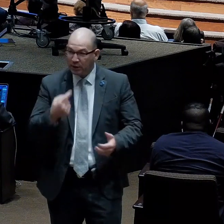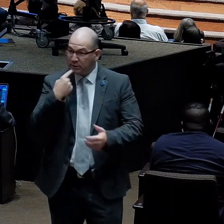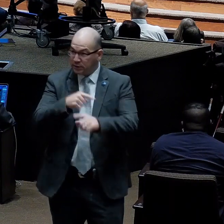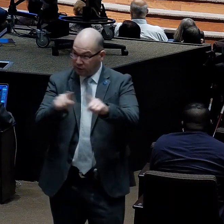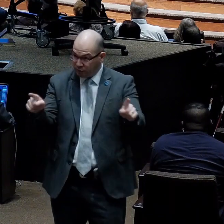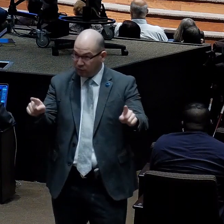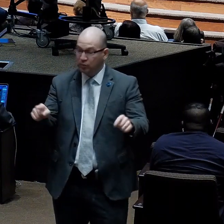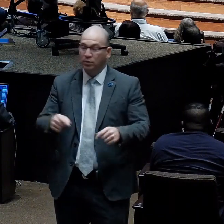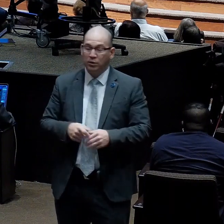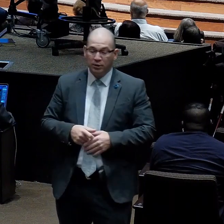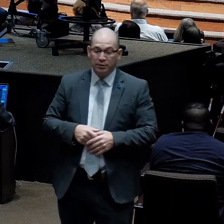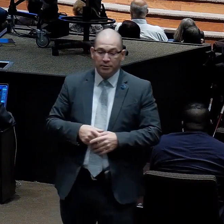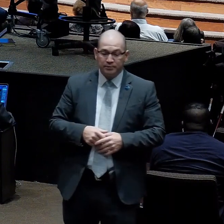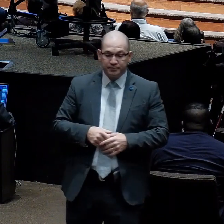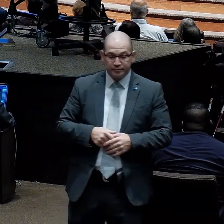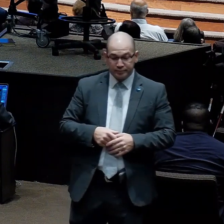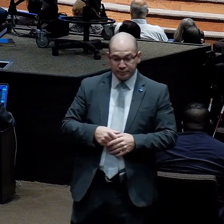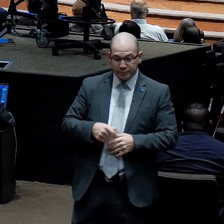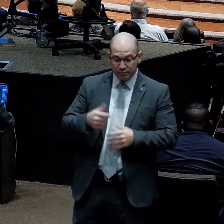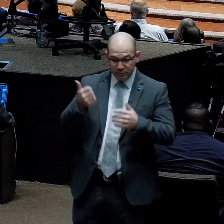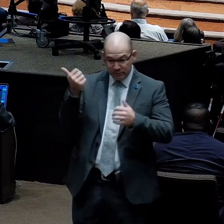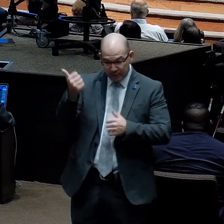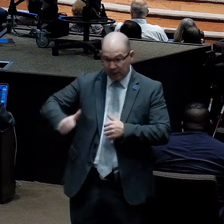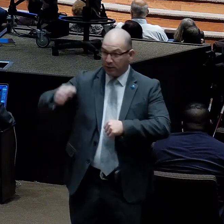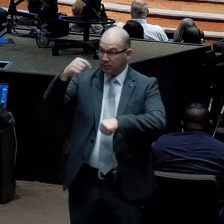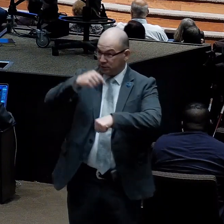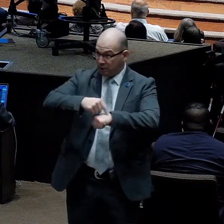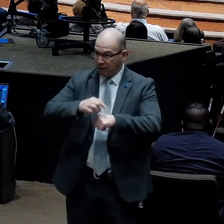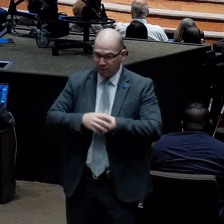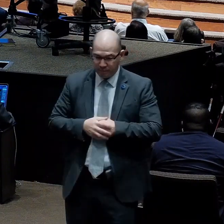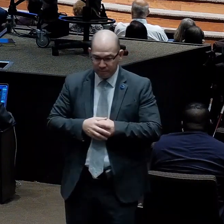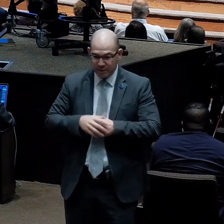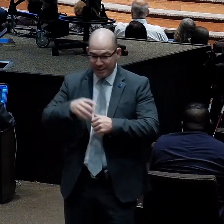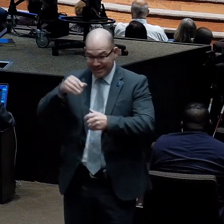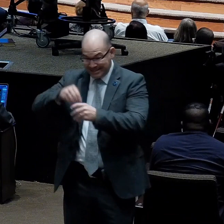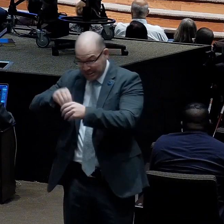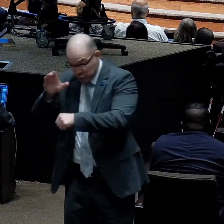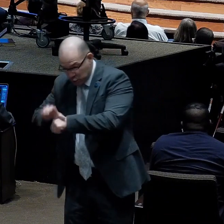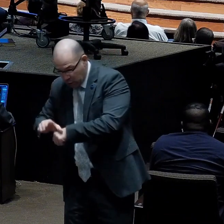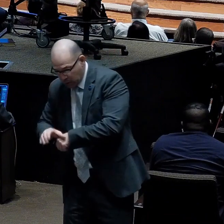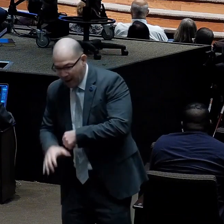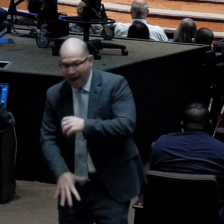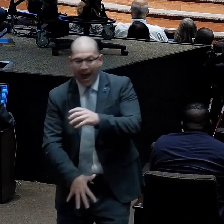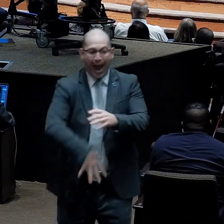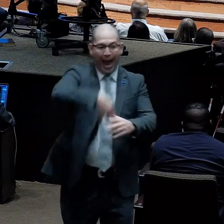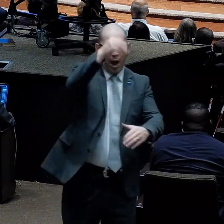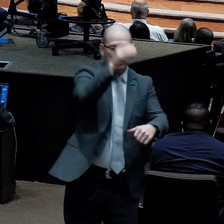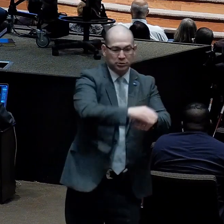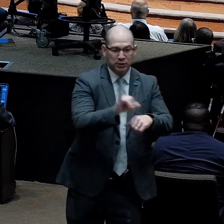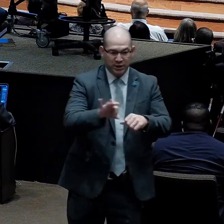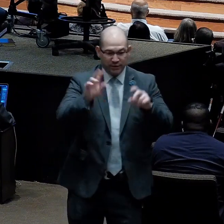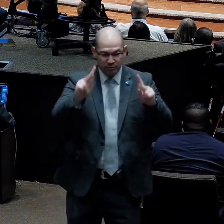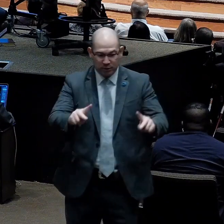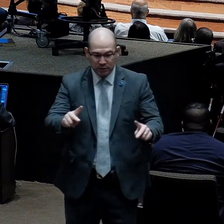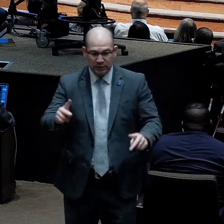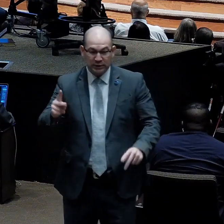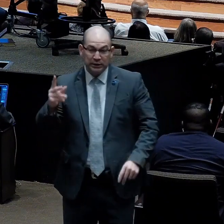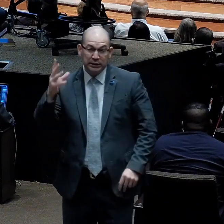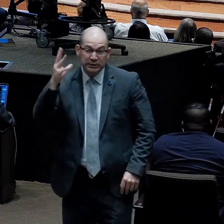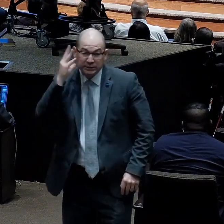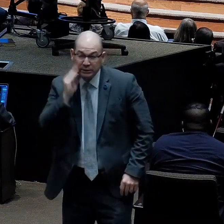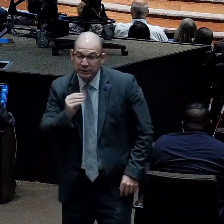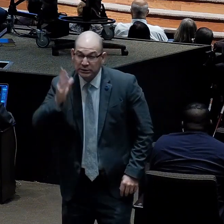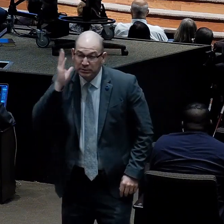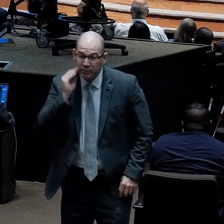church, whenever someone, whether it's in the church or outside of the church, experiences the injustice, the